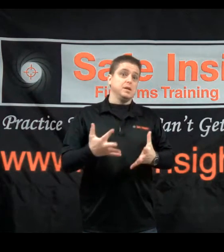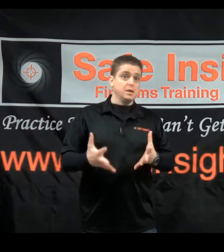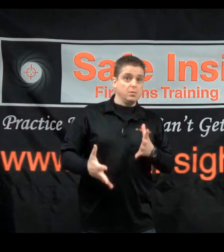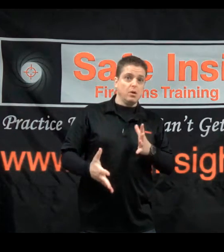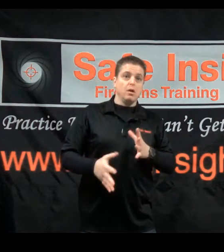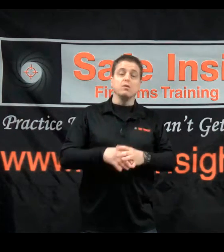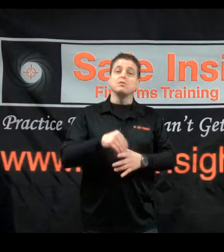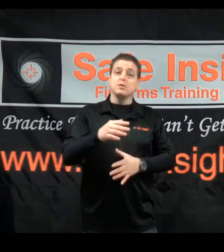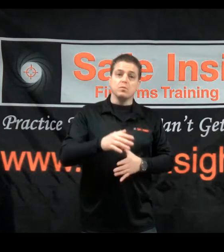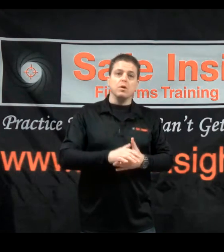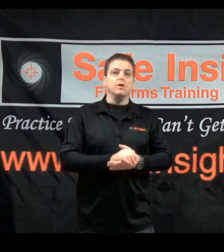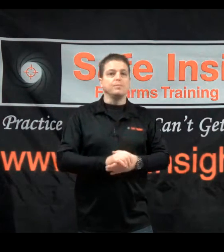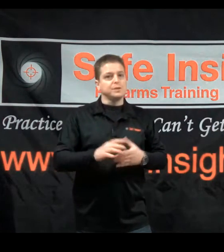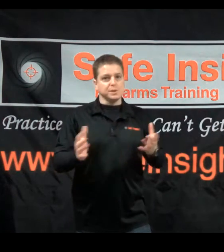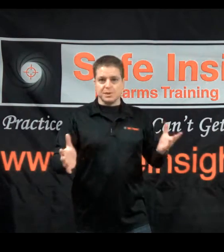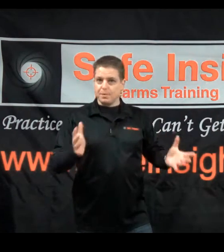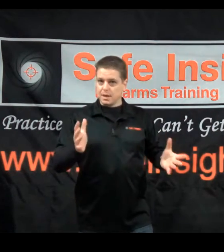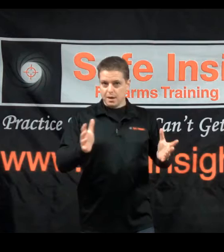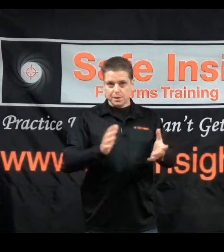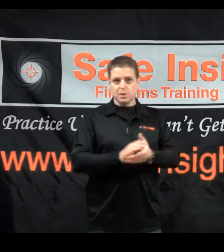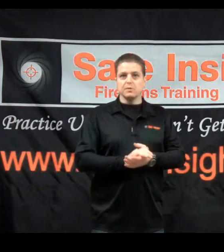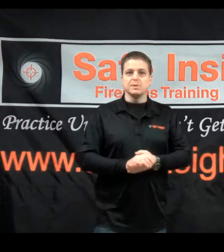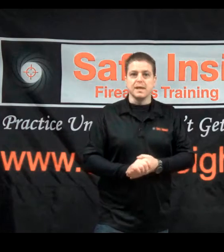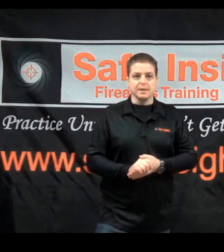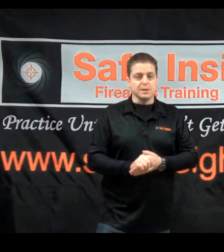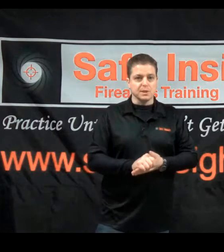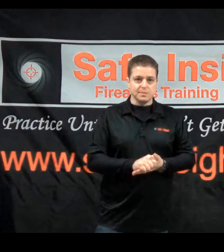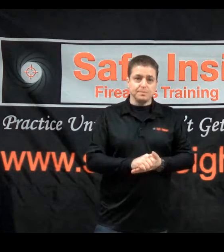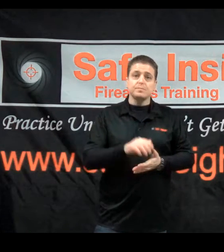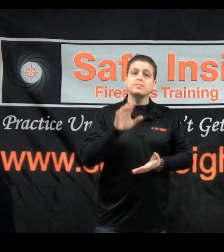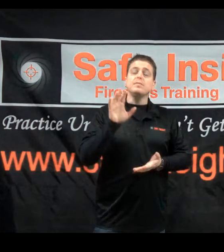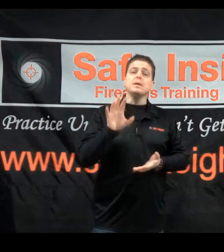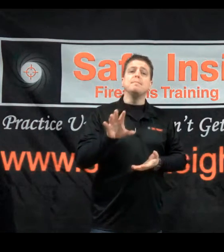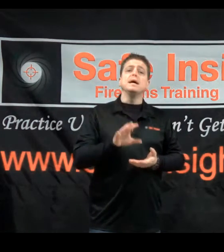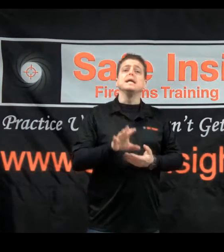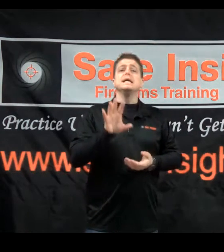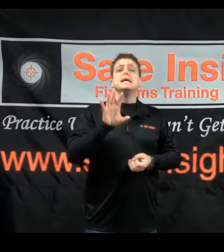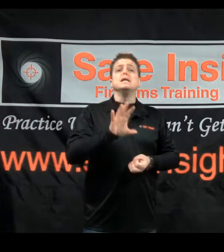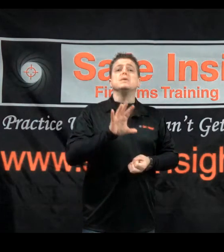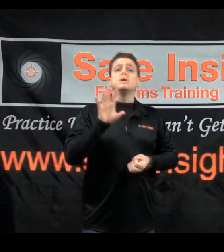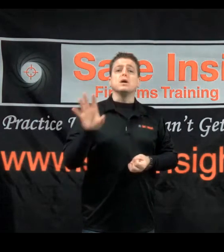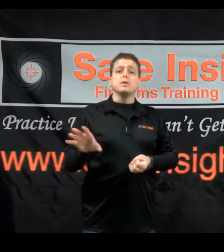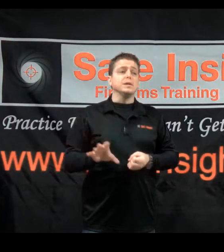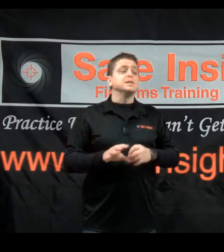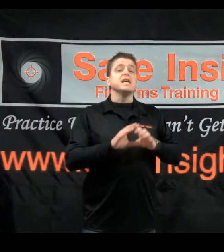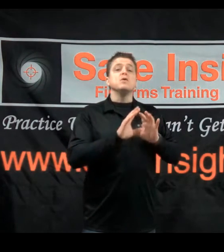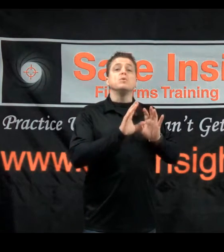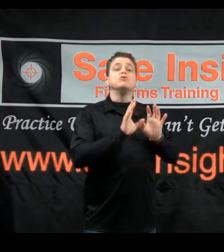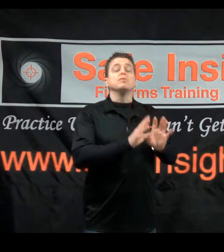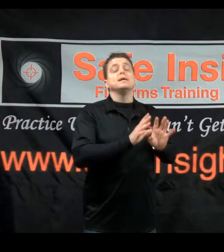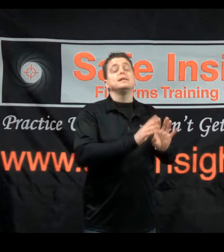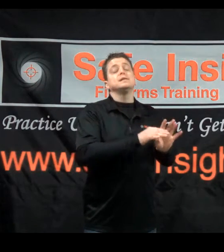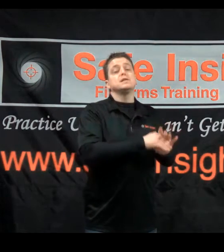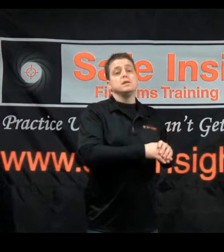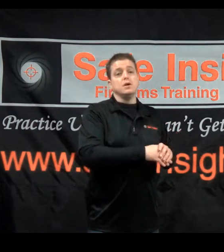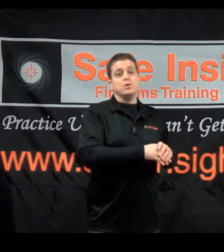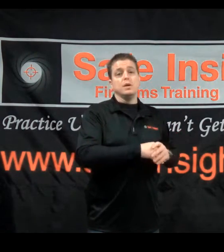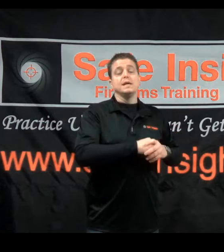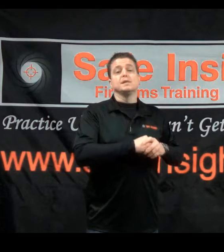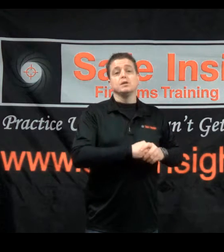second wall or third wall, just depending on the circumstances. But regardless, it would greatly slow its